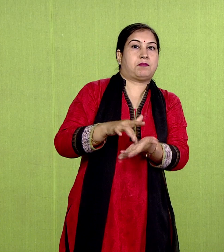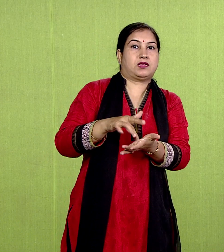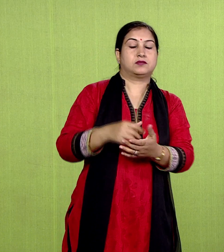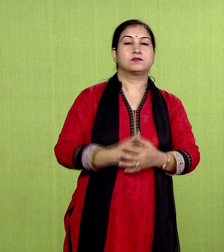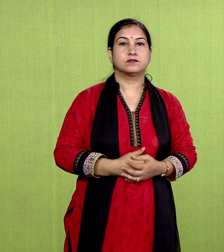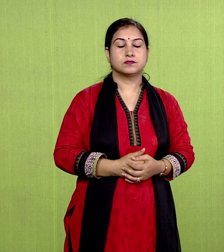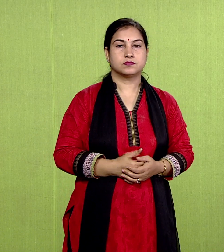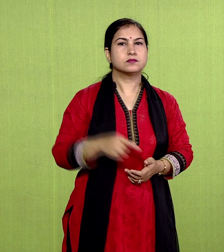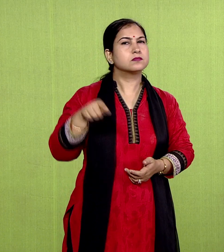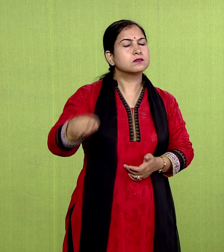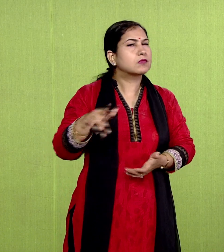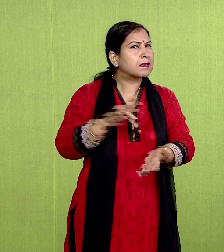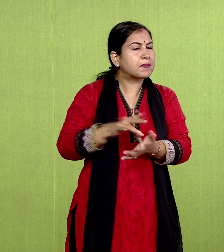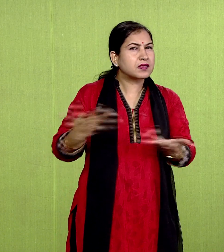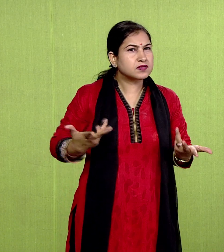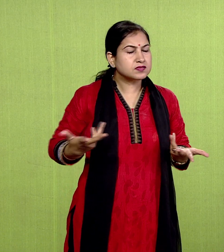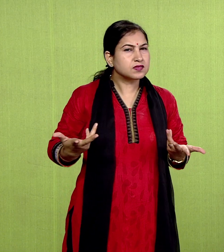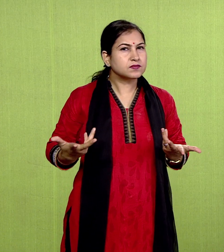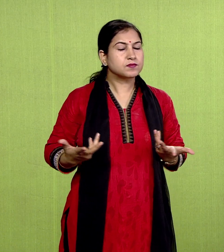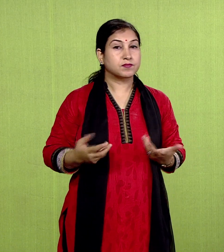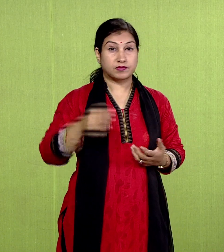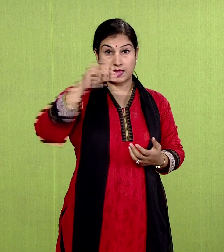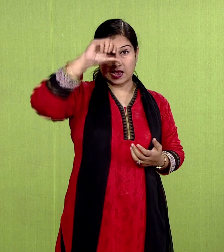Which is situated near the Indo-Nepal border.